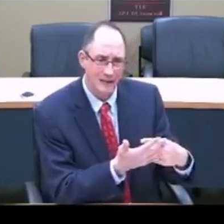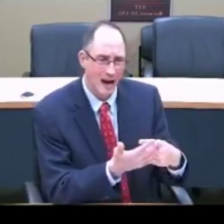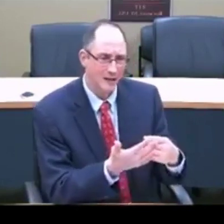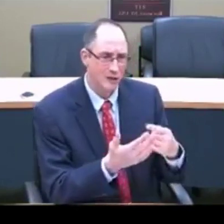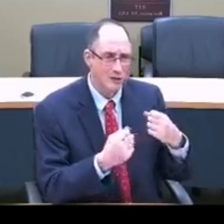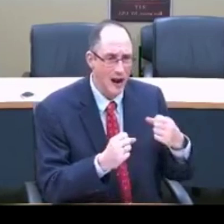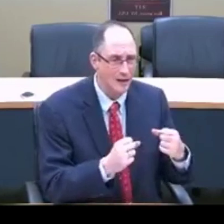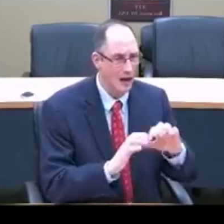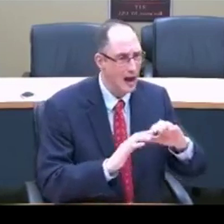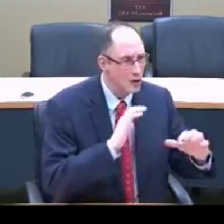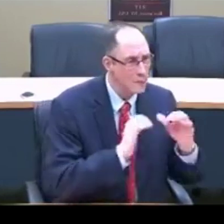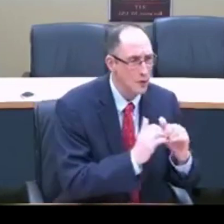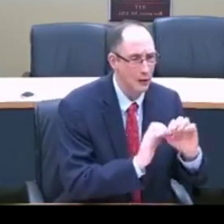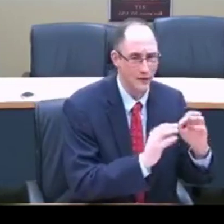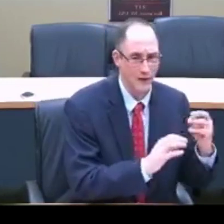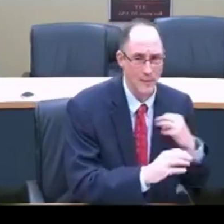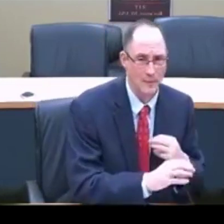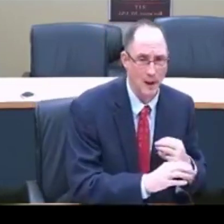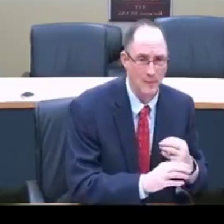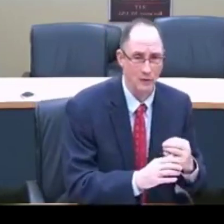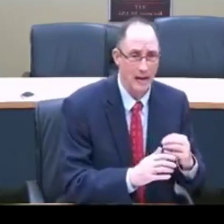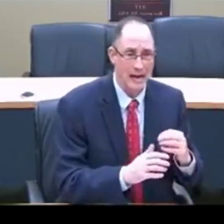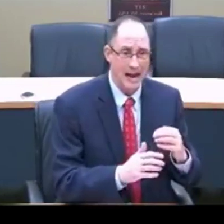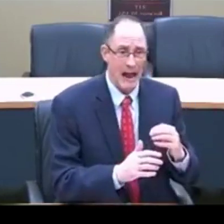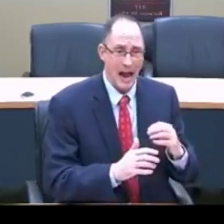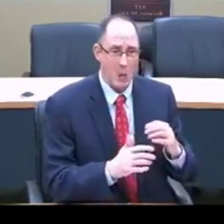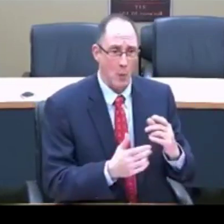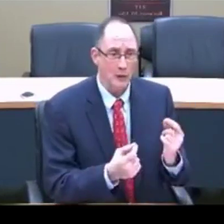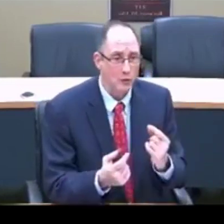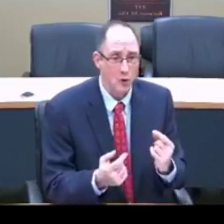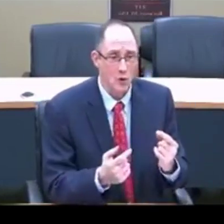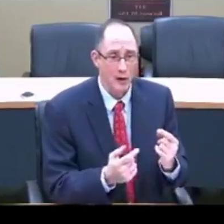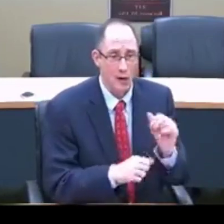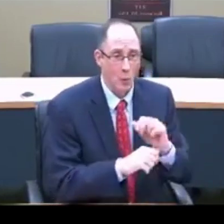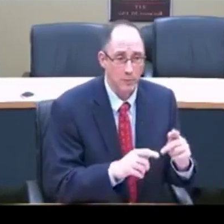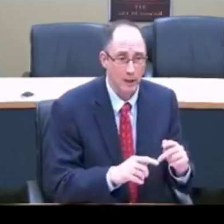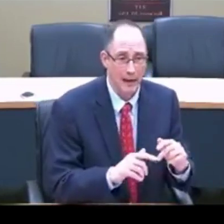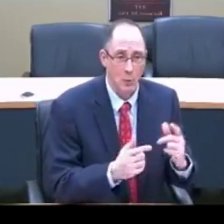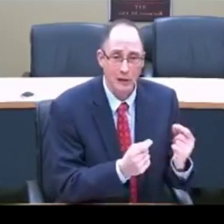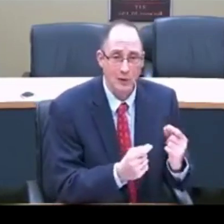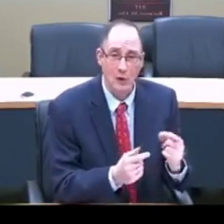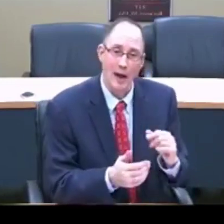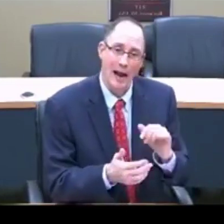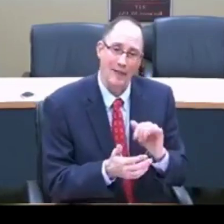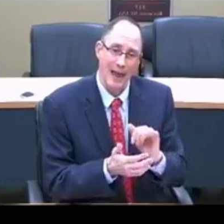discuss strategy. How do you communicate with your family members? What do you do in the workplace? What do you do? And that's